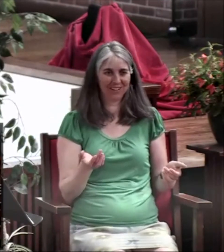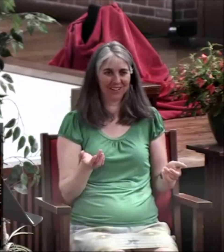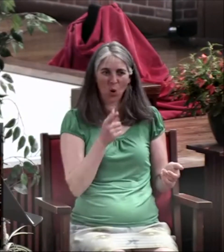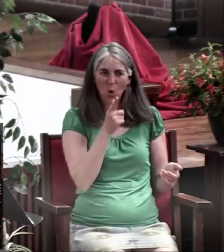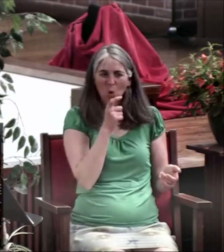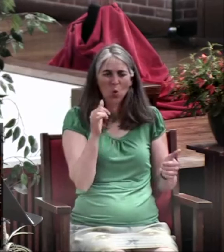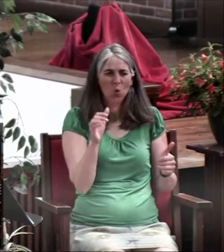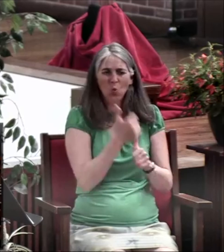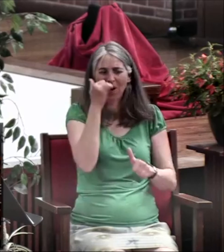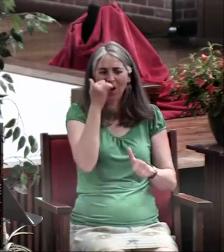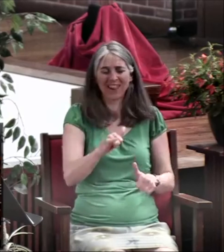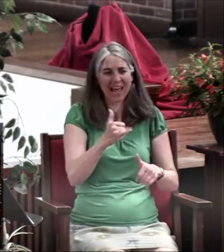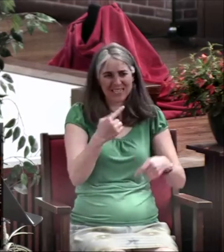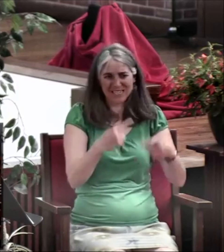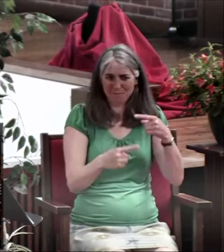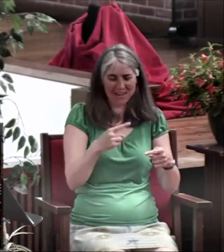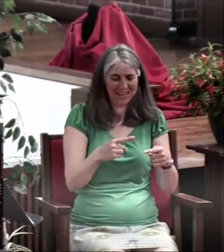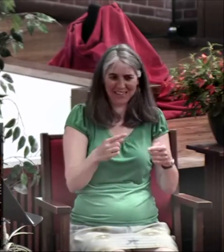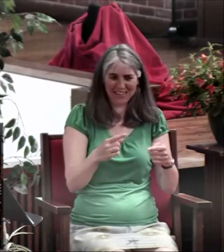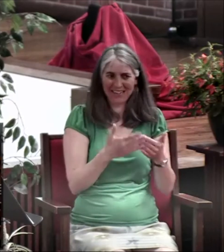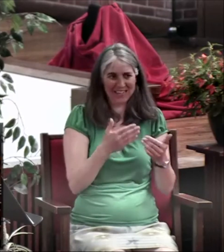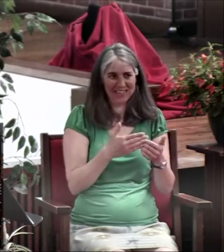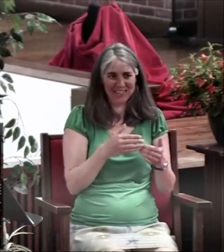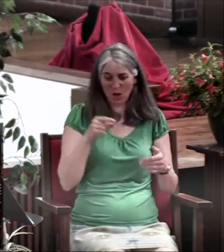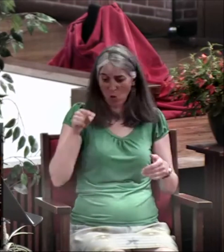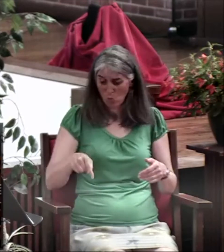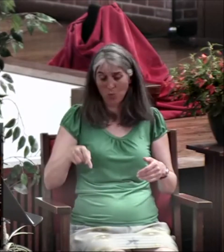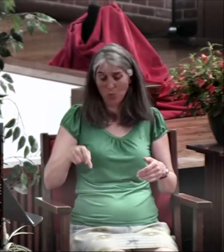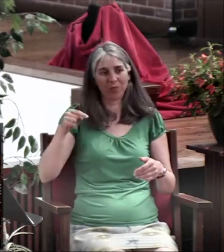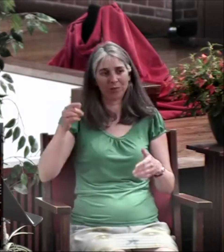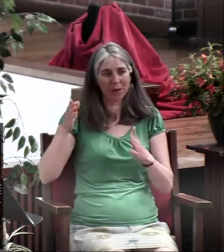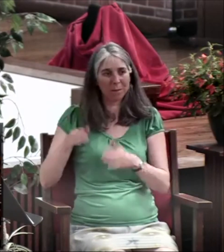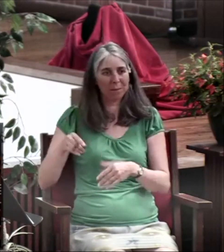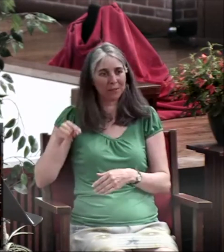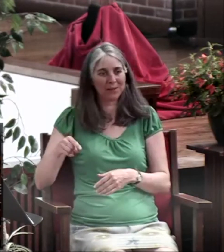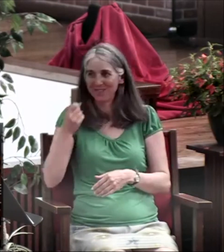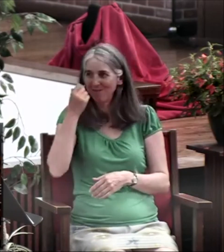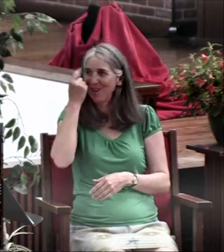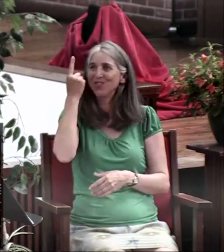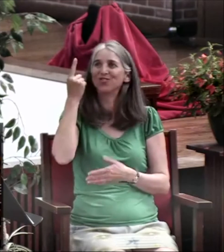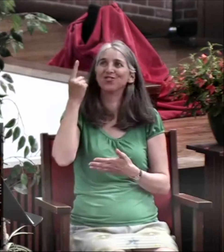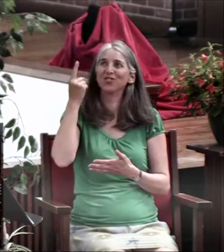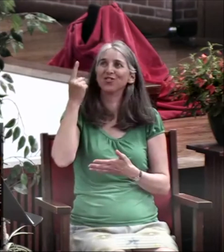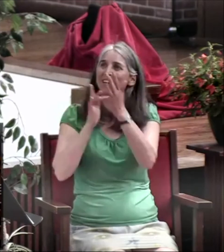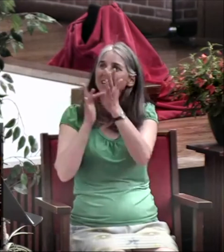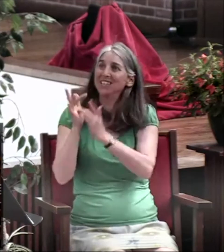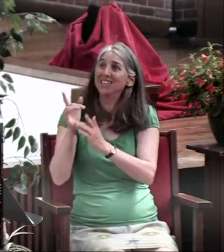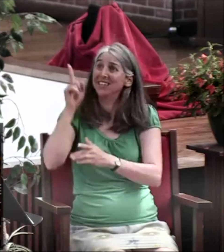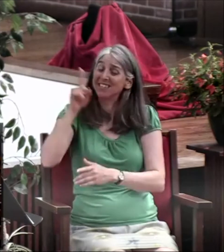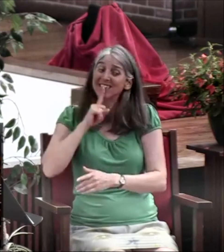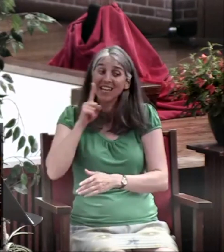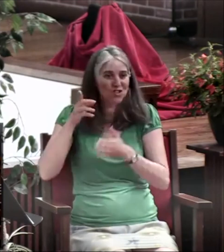Because there was one person on that platform that night who understood that Jesus is the